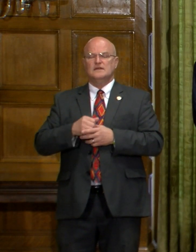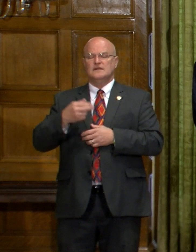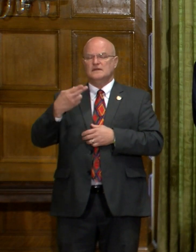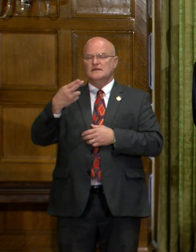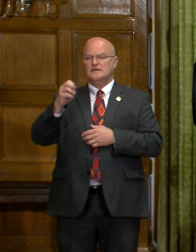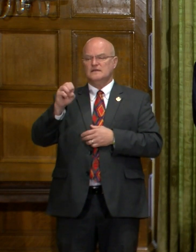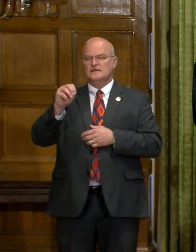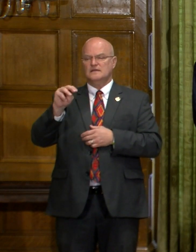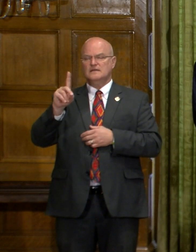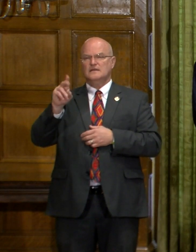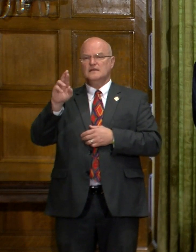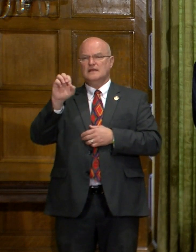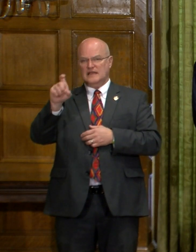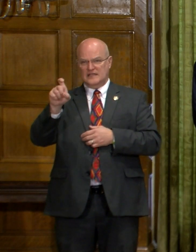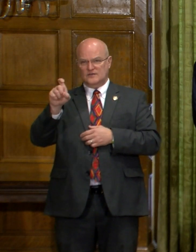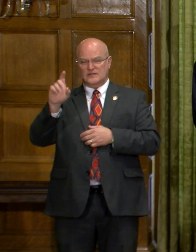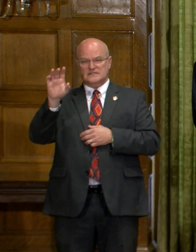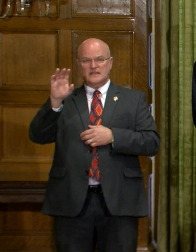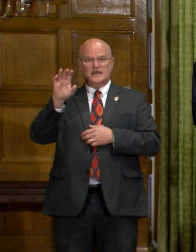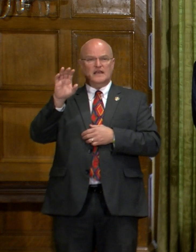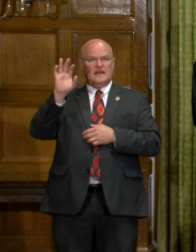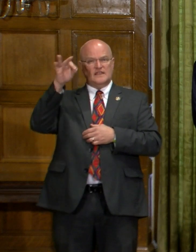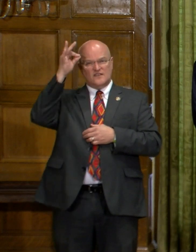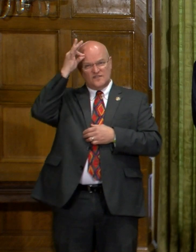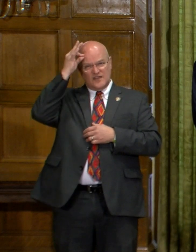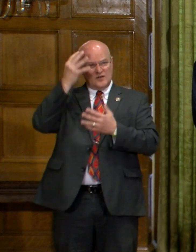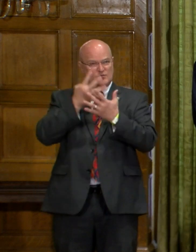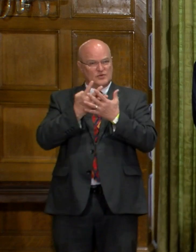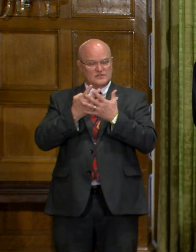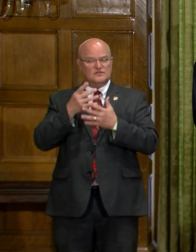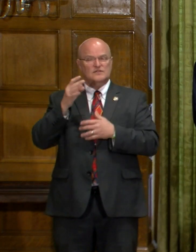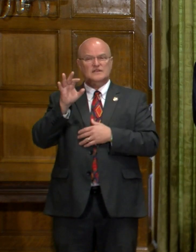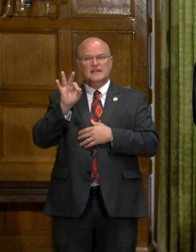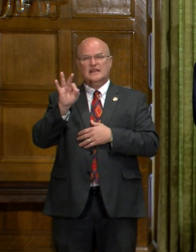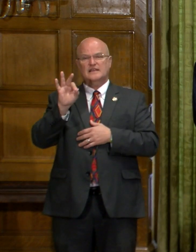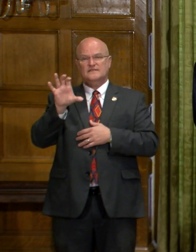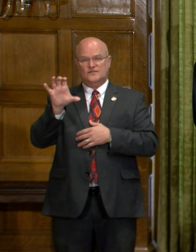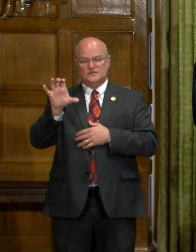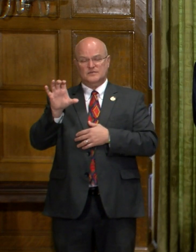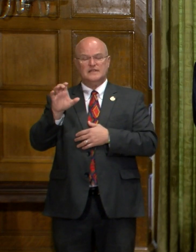at the Federal Correctional Institute in Forest City has been an excellent partner.